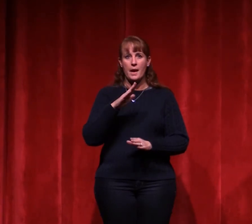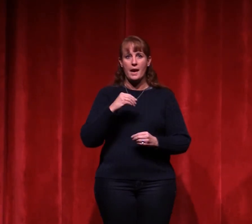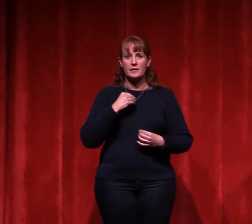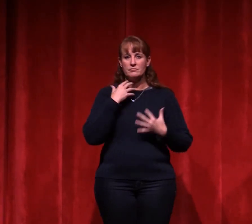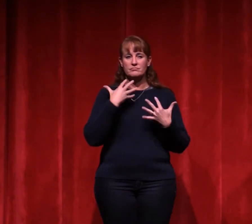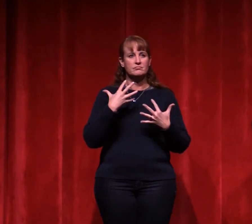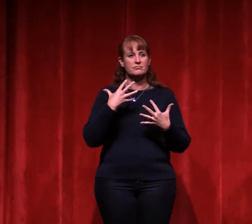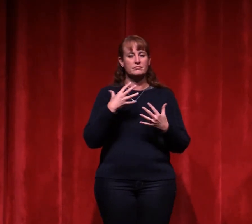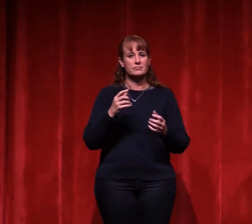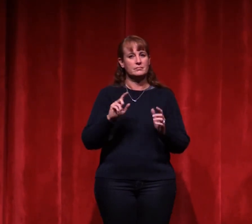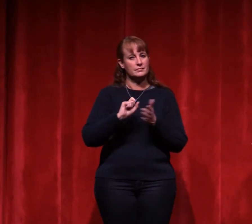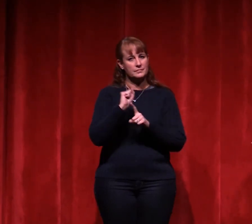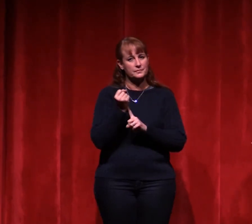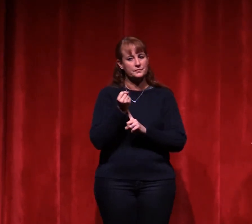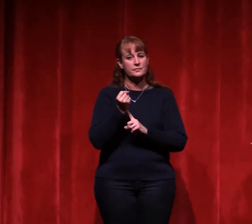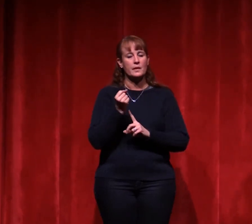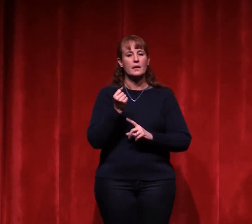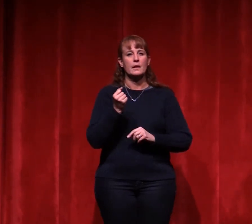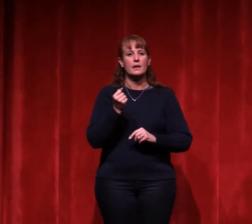trip.